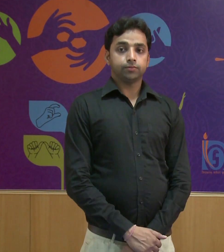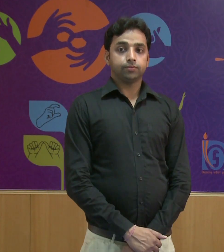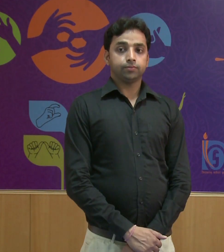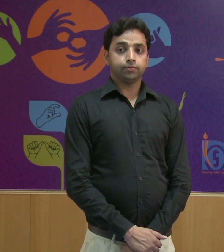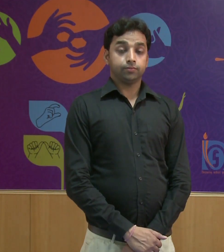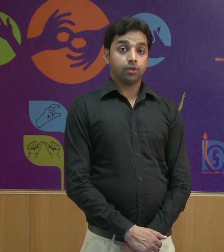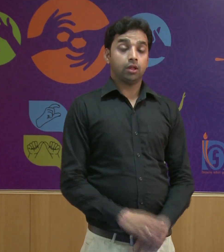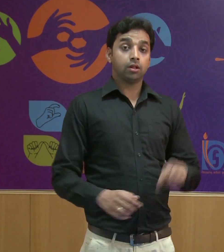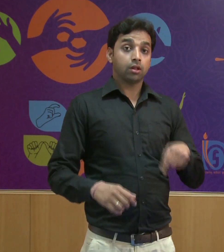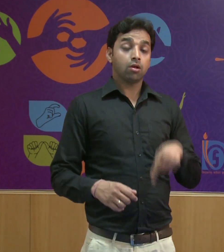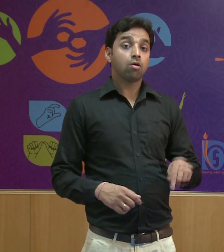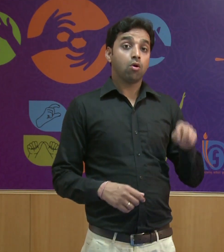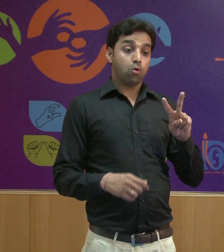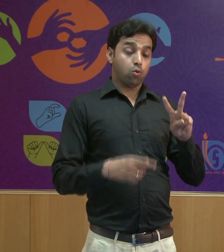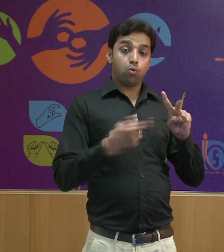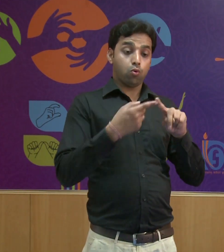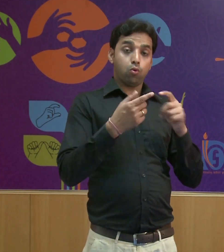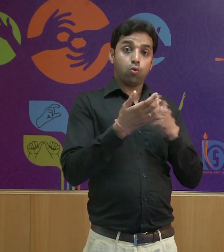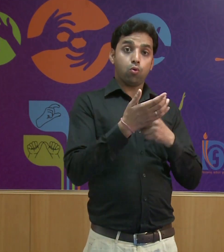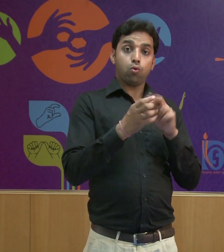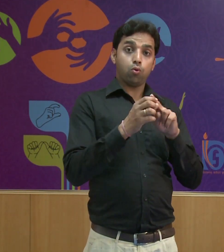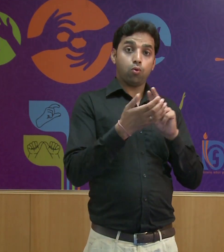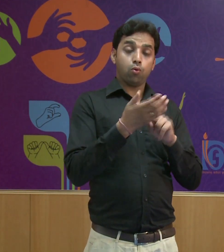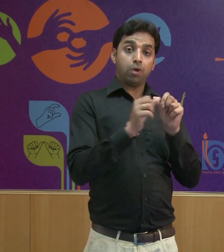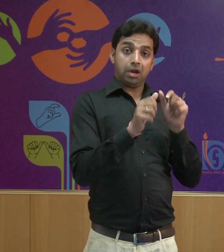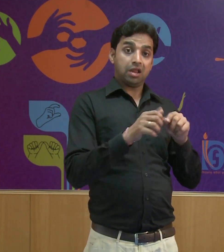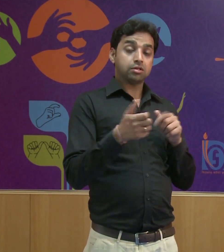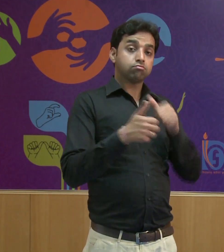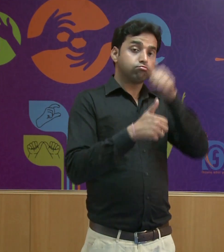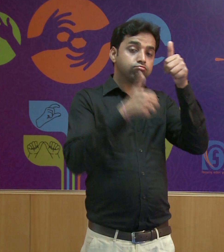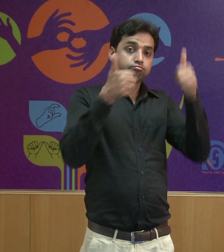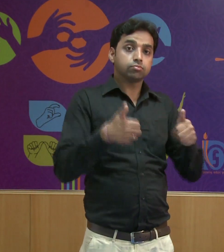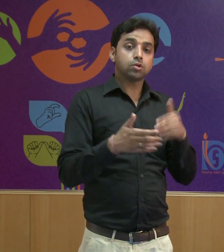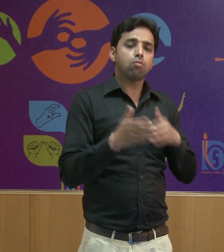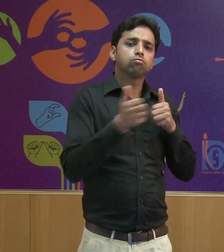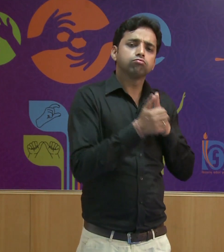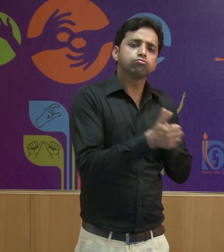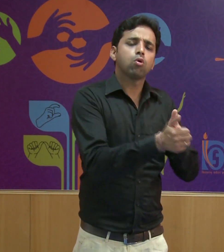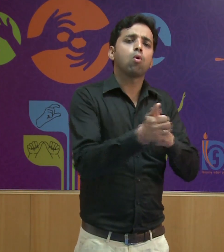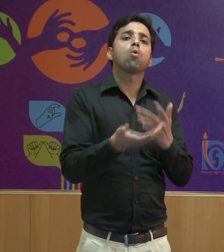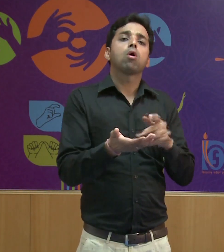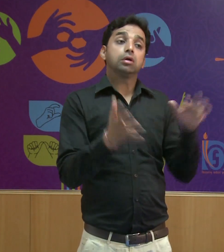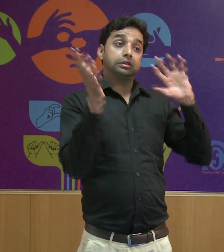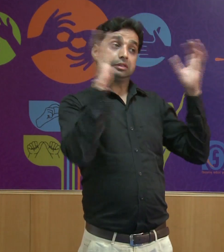The Varna system was also followed in these countries but less